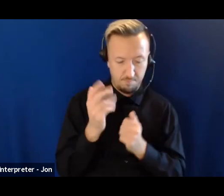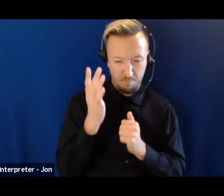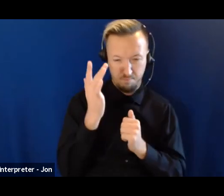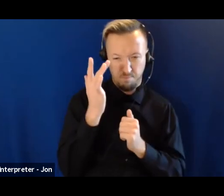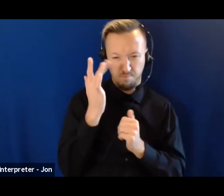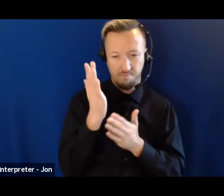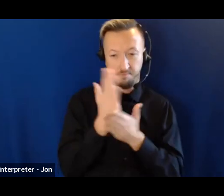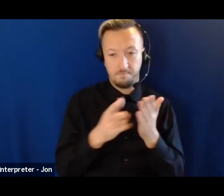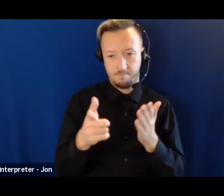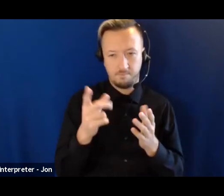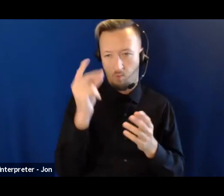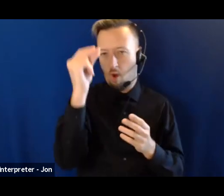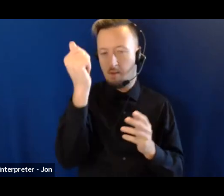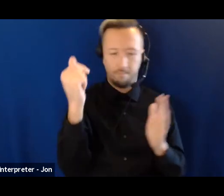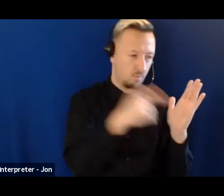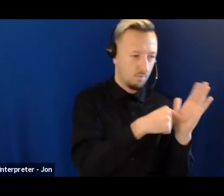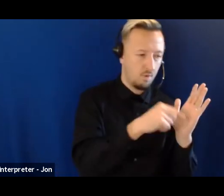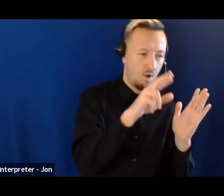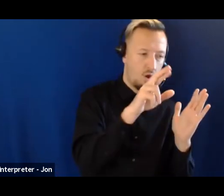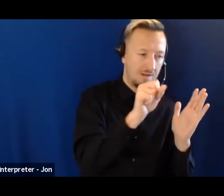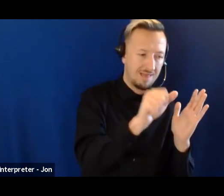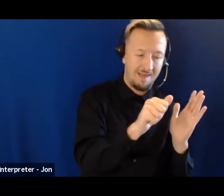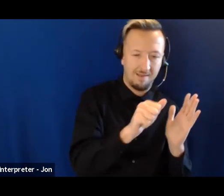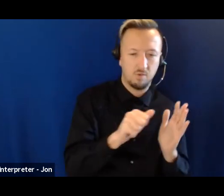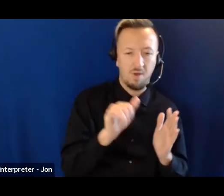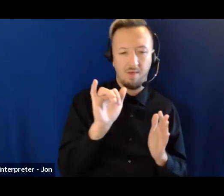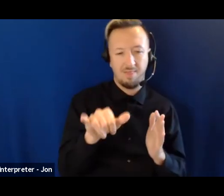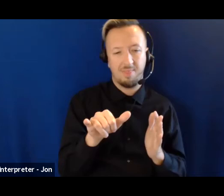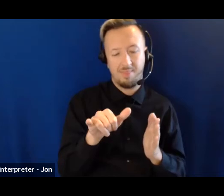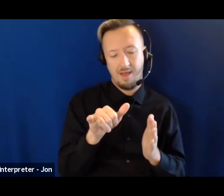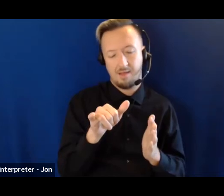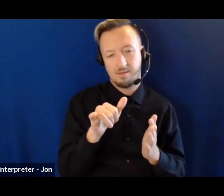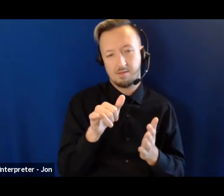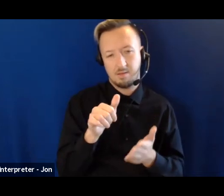to RSA and how it was then either. And so these are helpful. Use them.